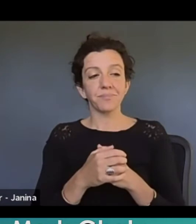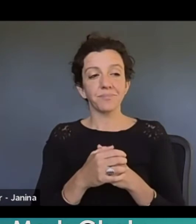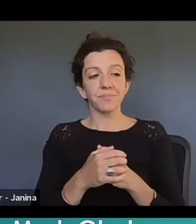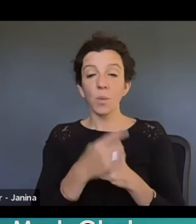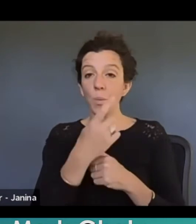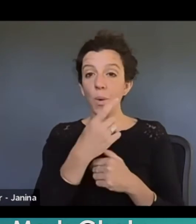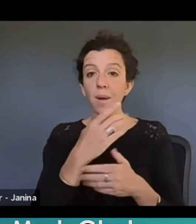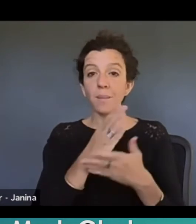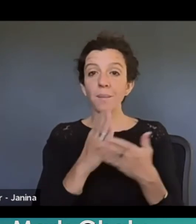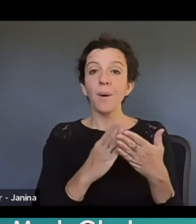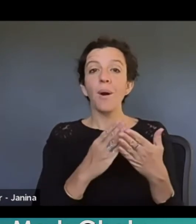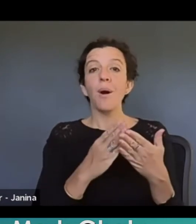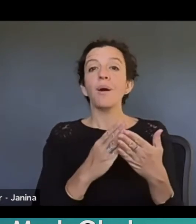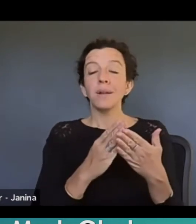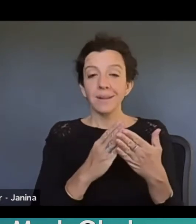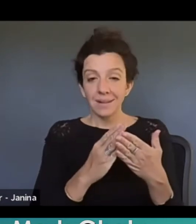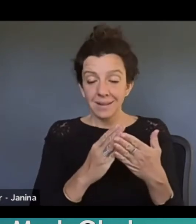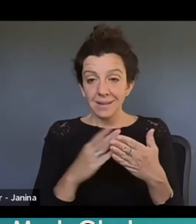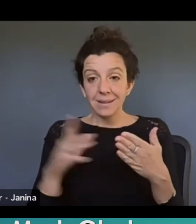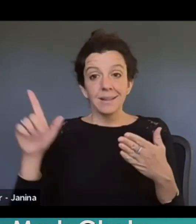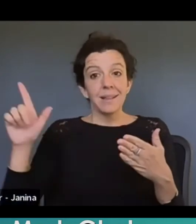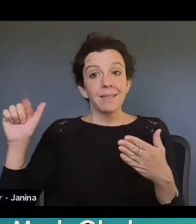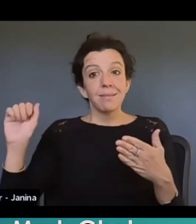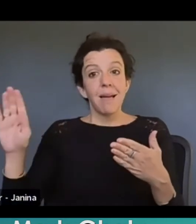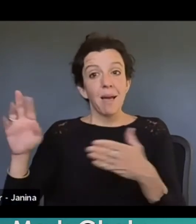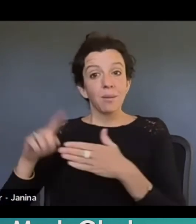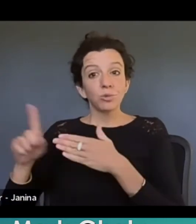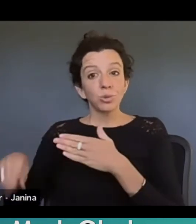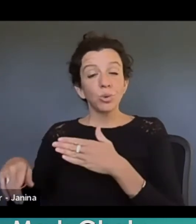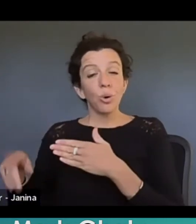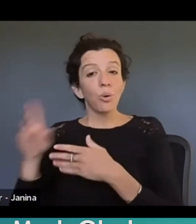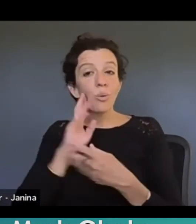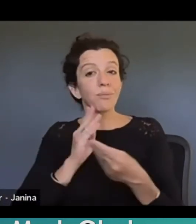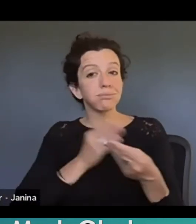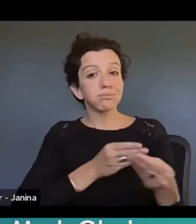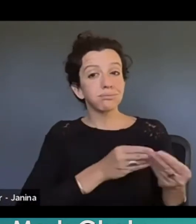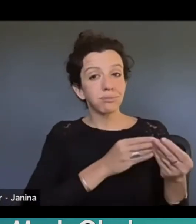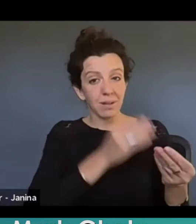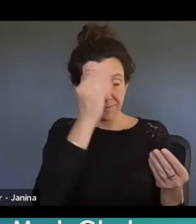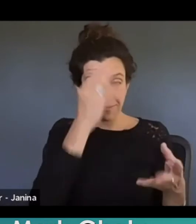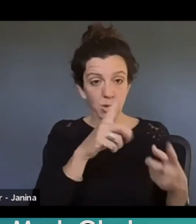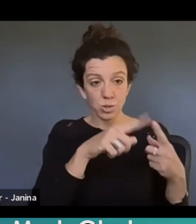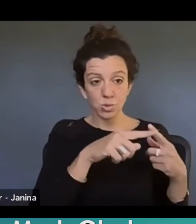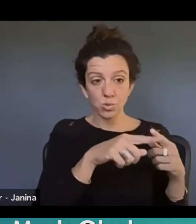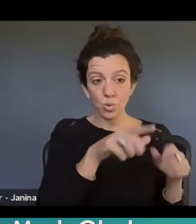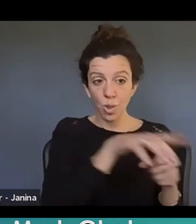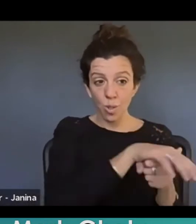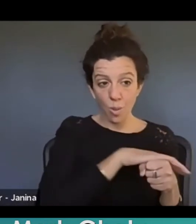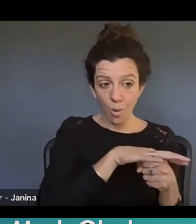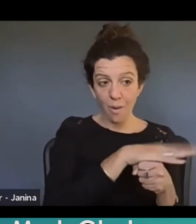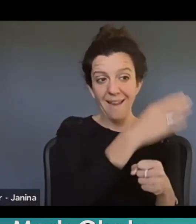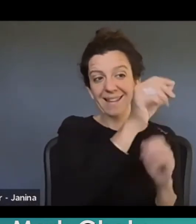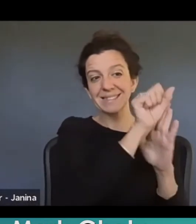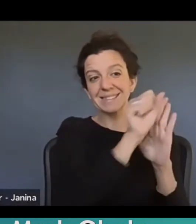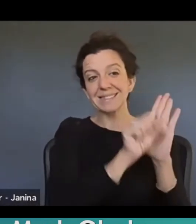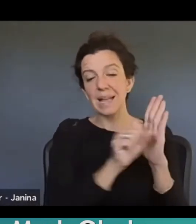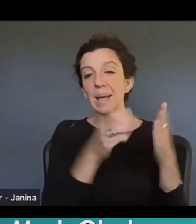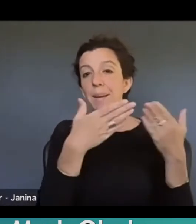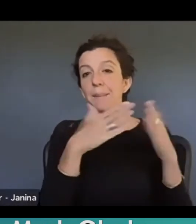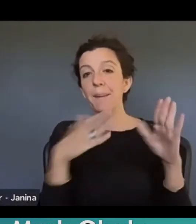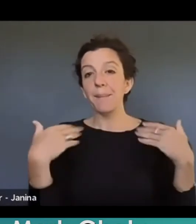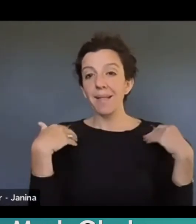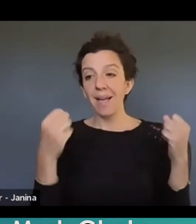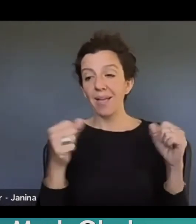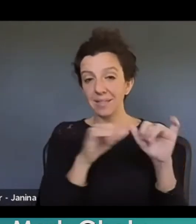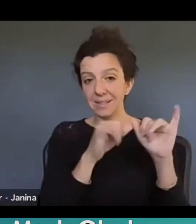feeds information from labs to both the state system and the local public health system that may actually be the place where